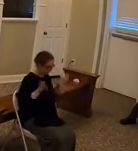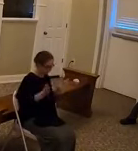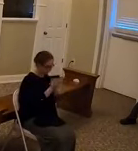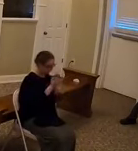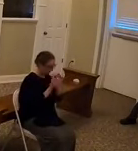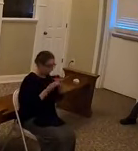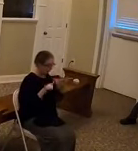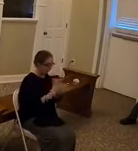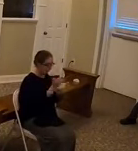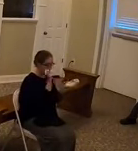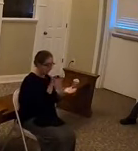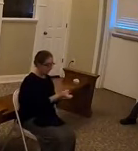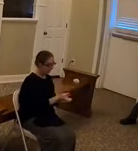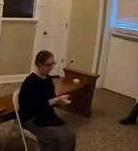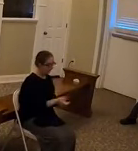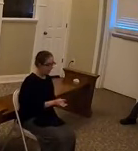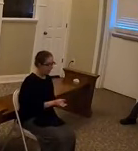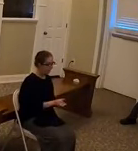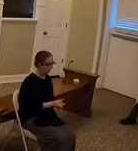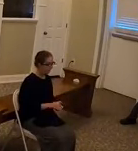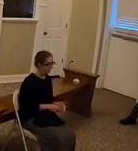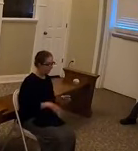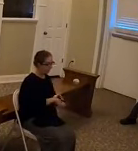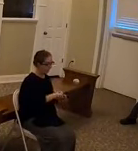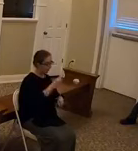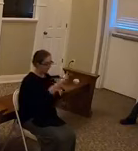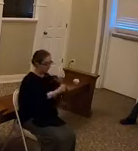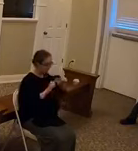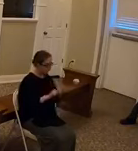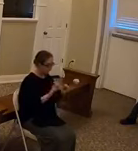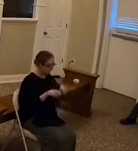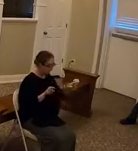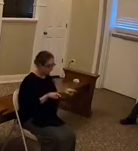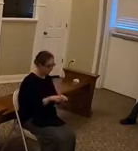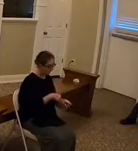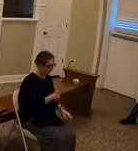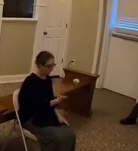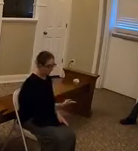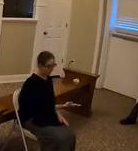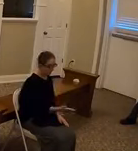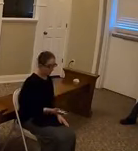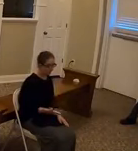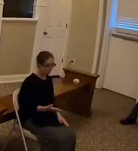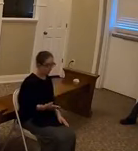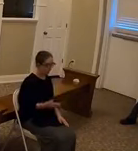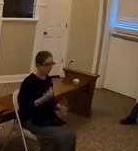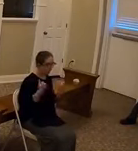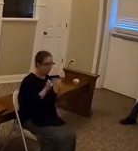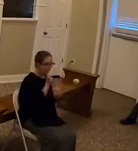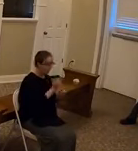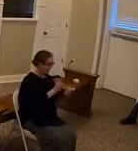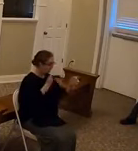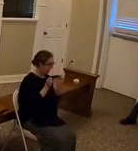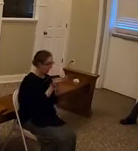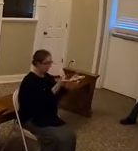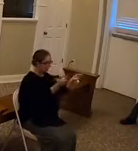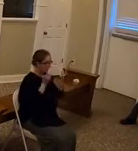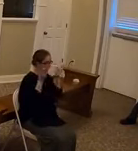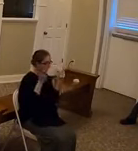do all those things. And you walk right back out in the world and continue doing the same thing. Obviously, you haven't become an